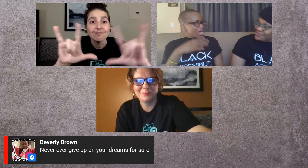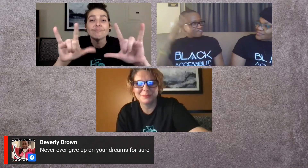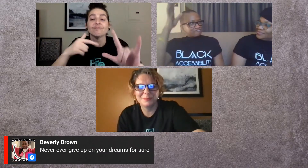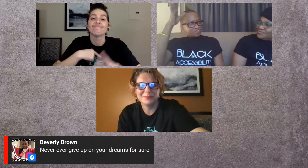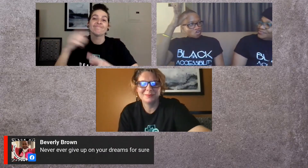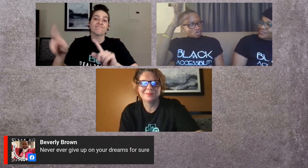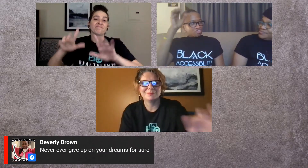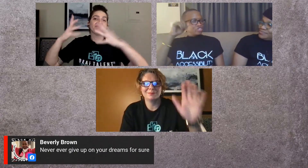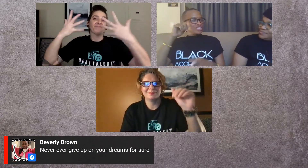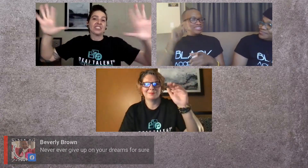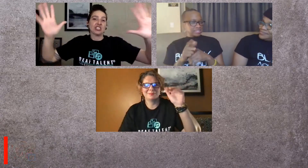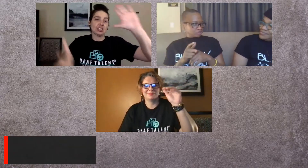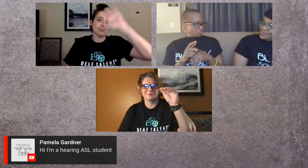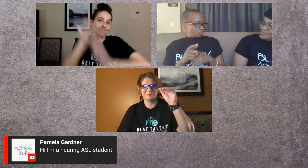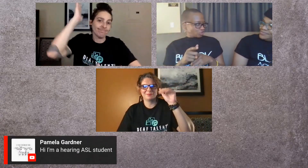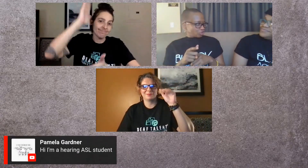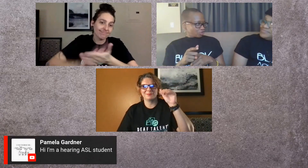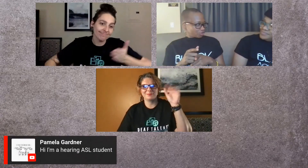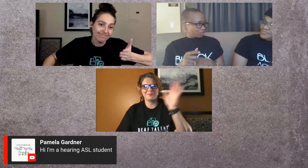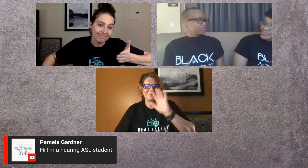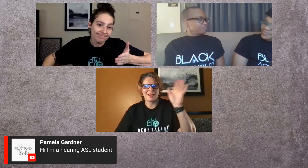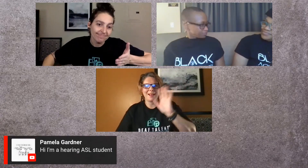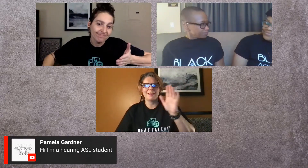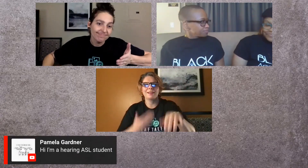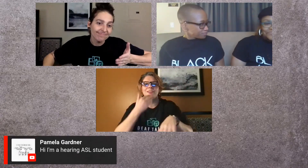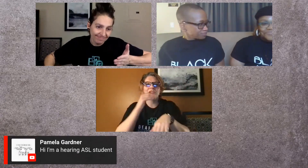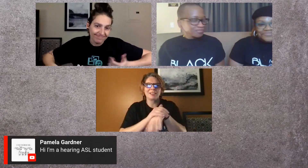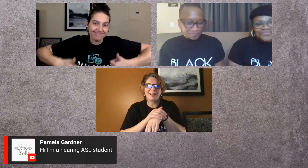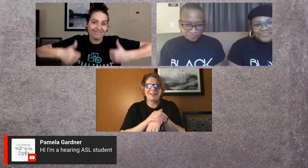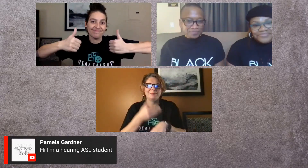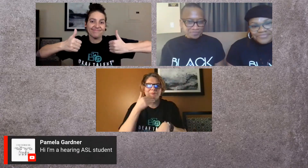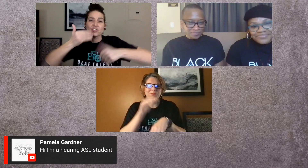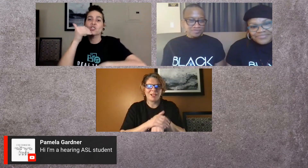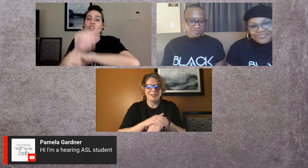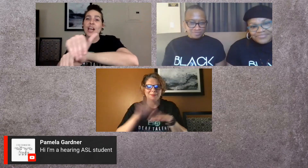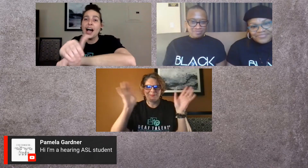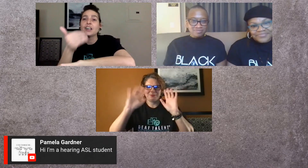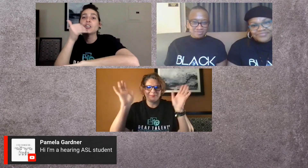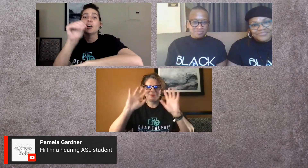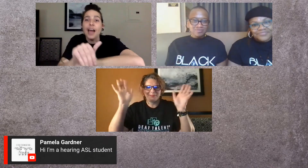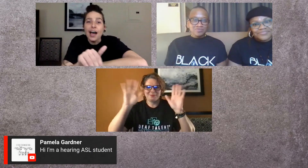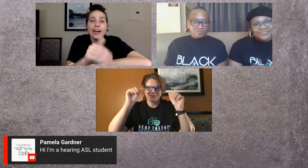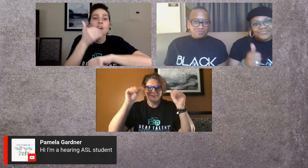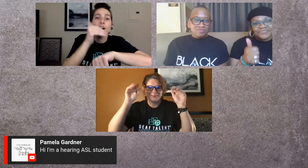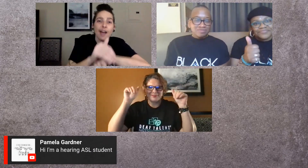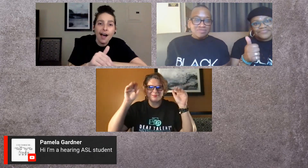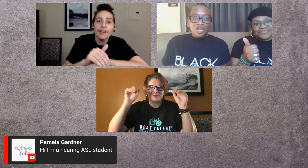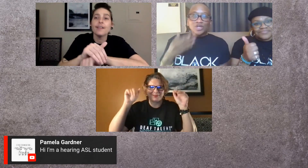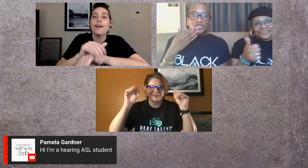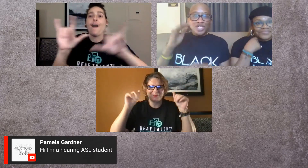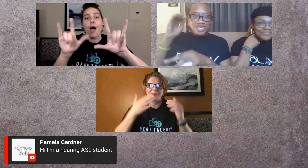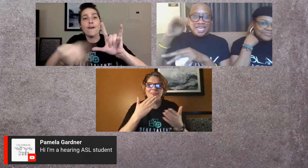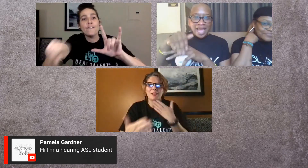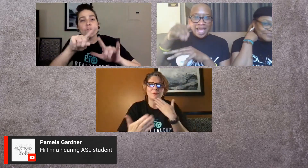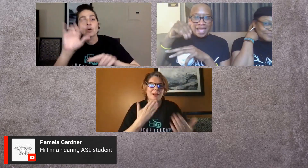Right. Thank you, audience. Thank you. We love you. We're finished and we're out of here. Good night, everybody.